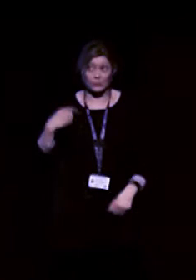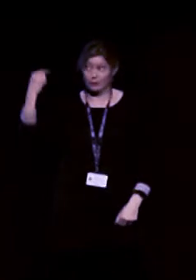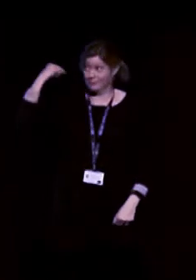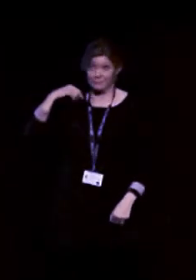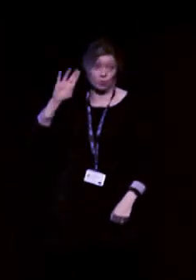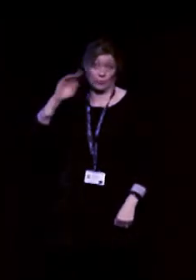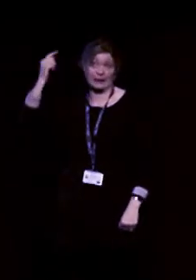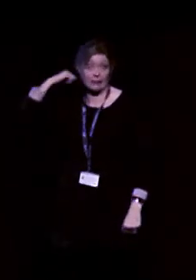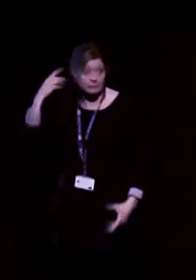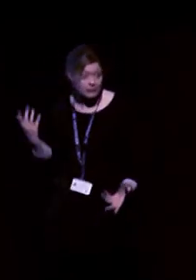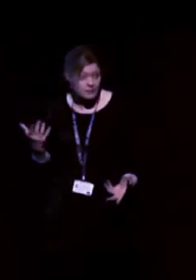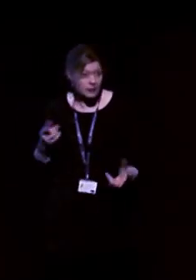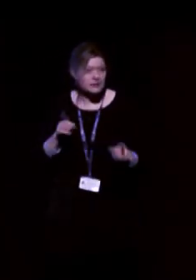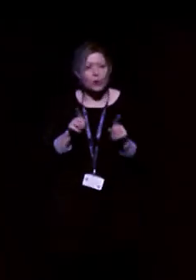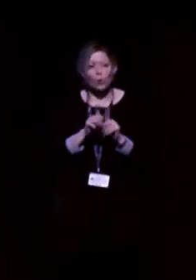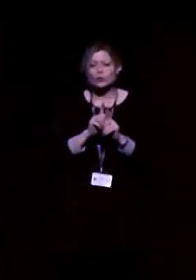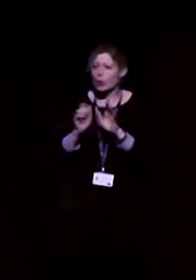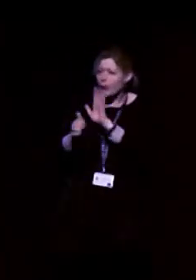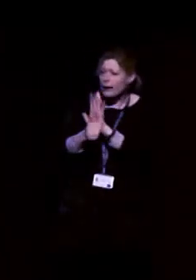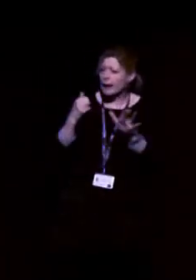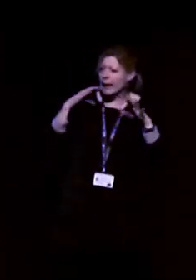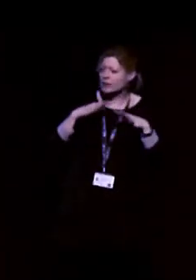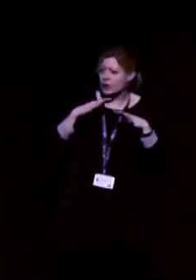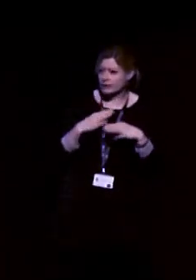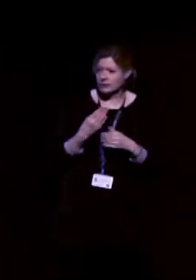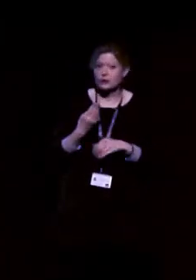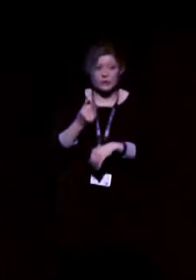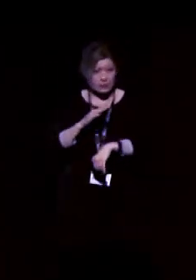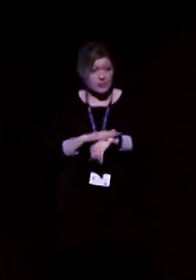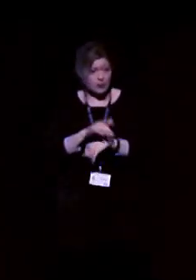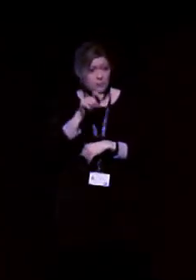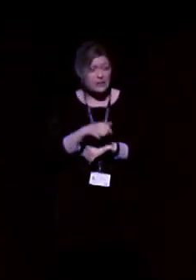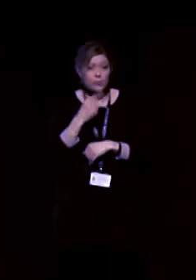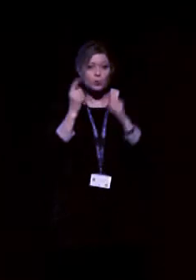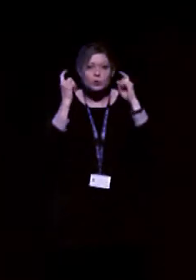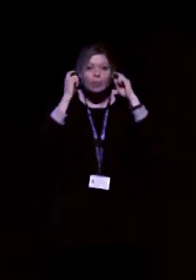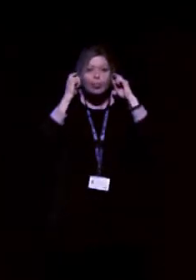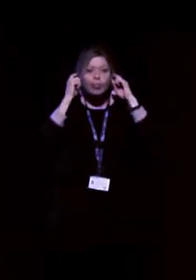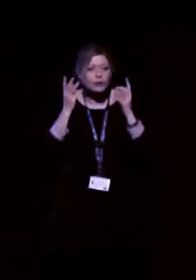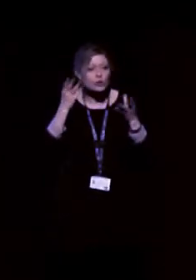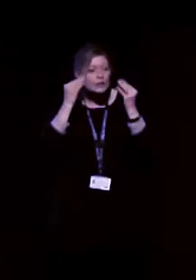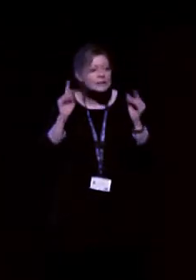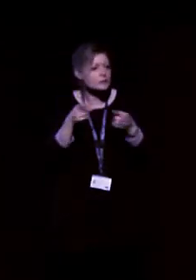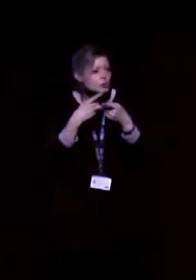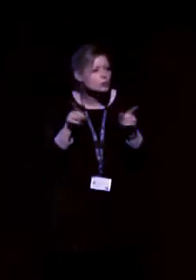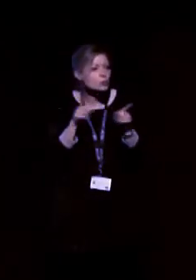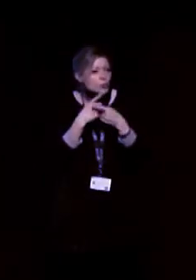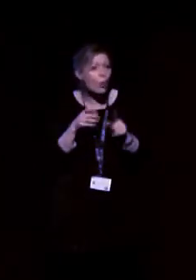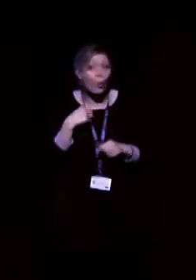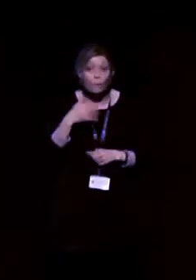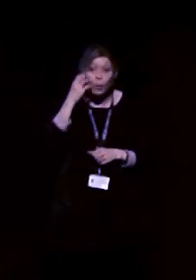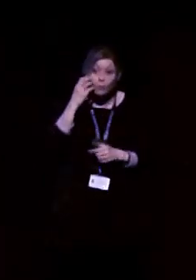and also with leisure. Now some of the in-ear buds that people use to listen to their Walkmans or their mobile